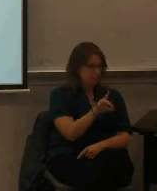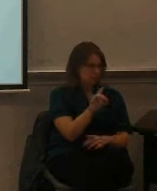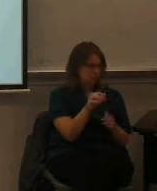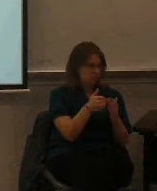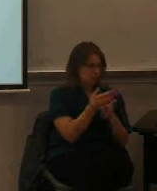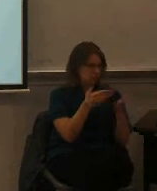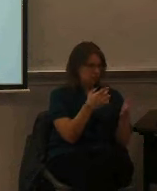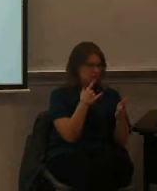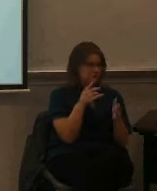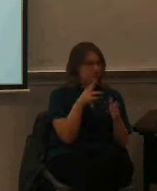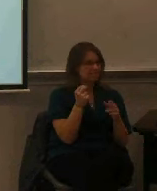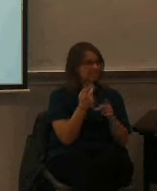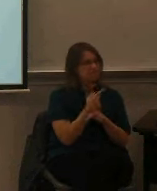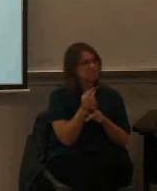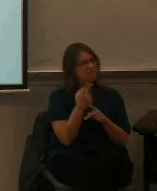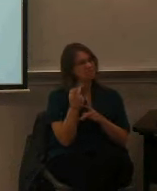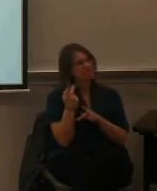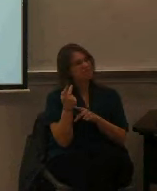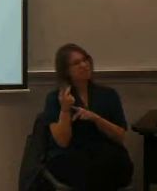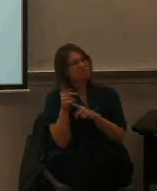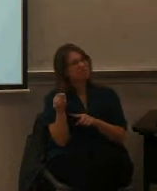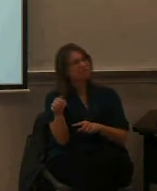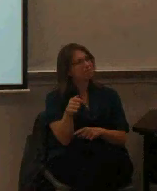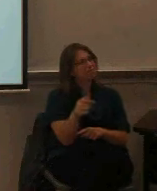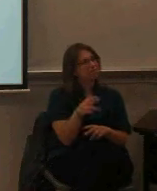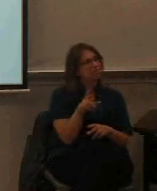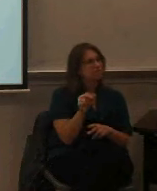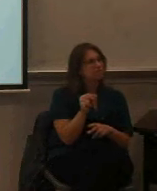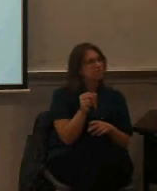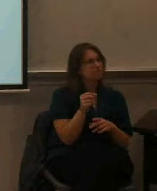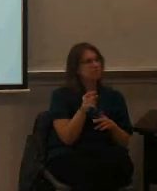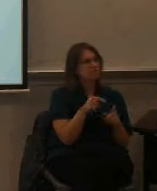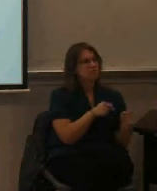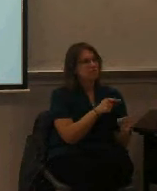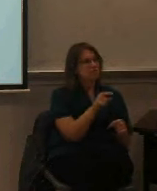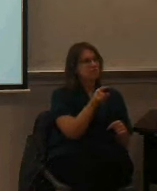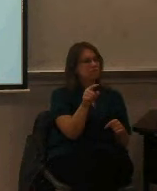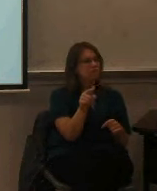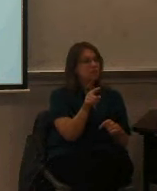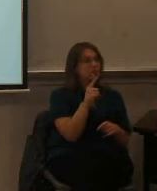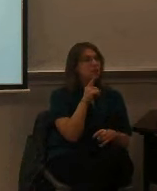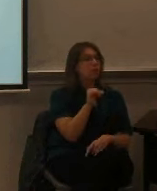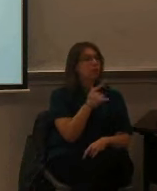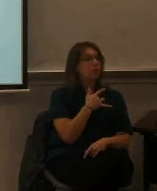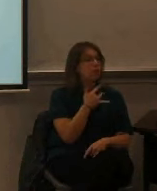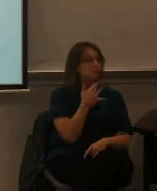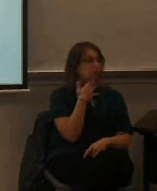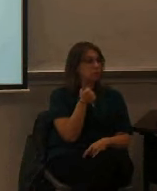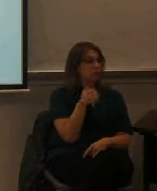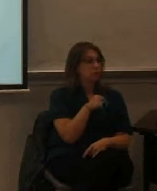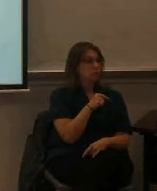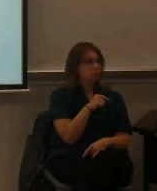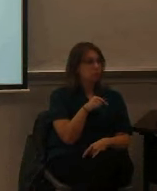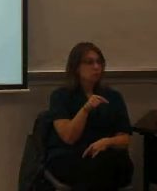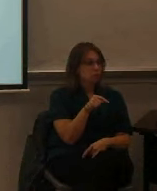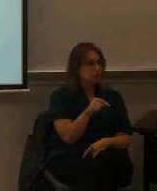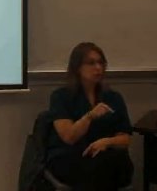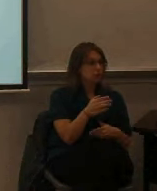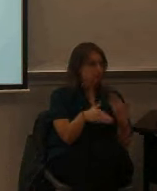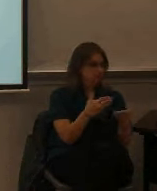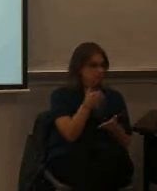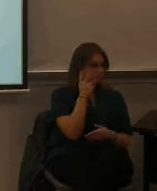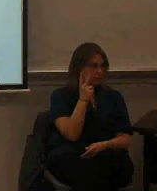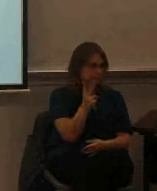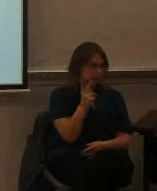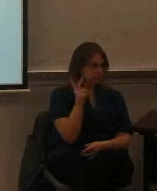nope, getting worse still. Randomly picks a direction, nope, still didn't do anything. Randomly picks a direction, yeah, now it's getting better. And eventually you'll